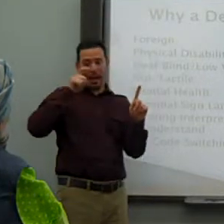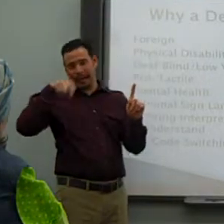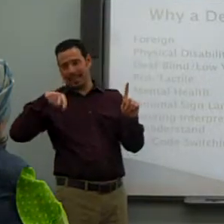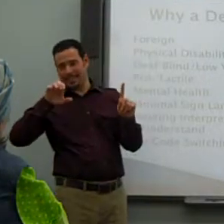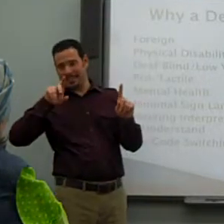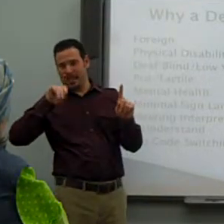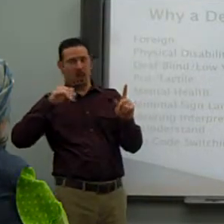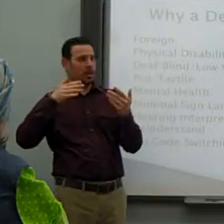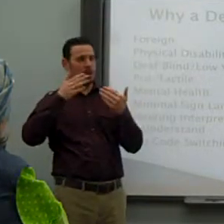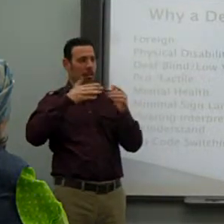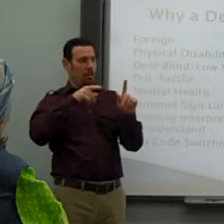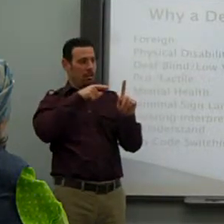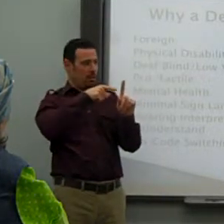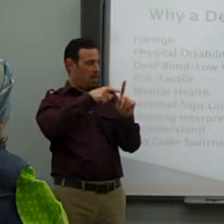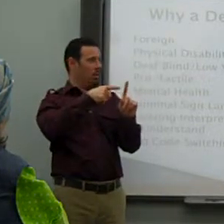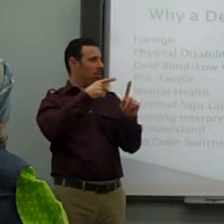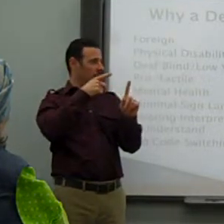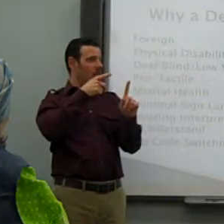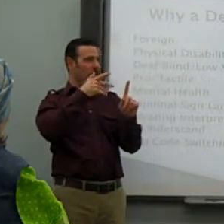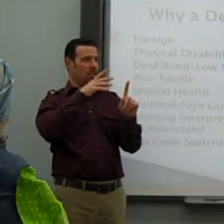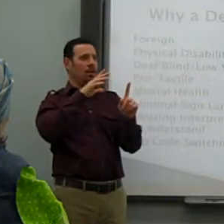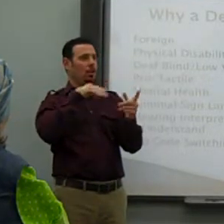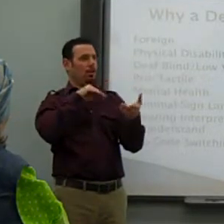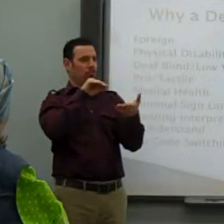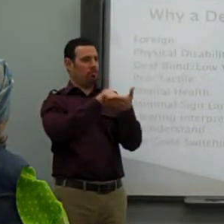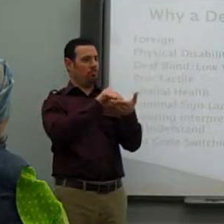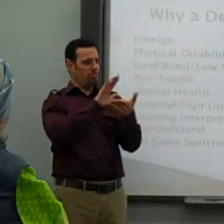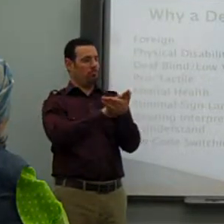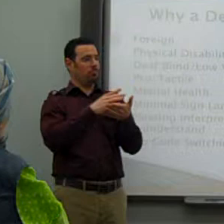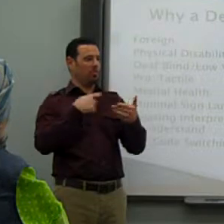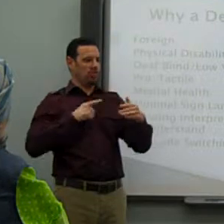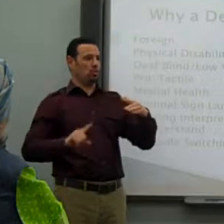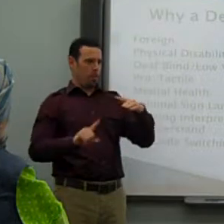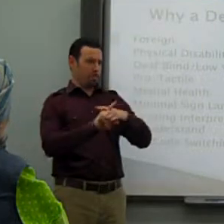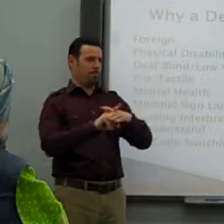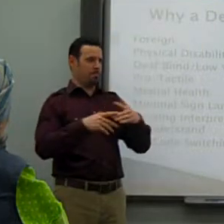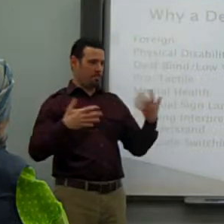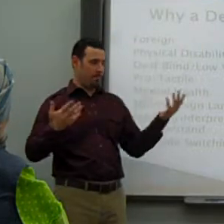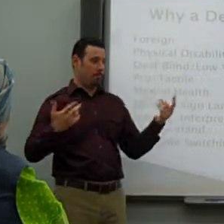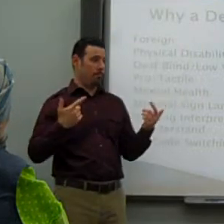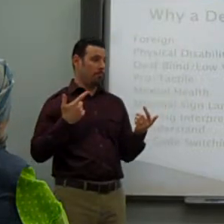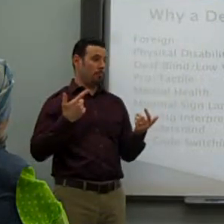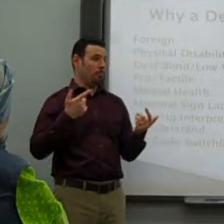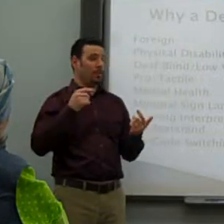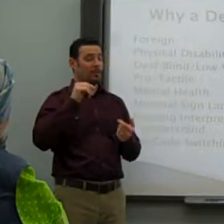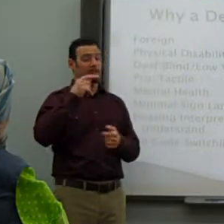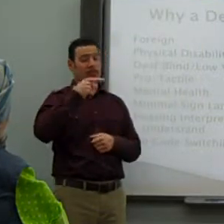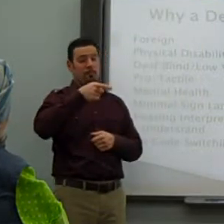So specific, I mean, with that situation where someone needs, I mean, not necessarily needs, but we'll put that